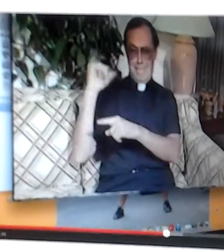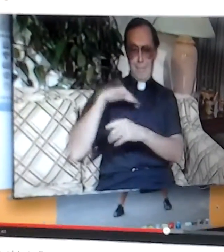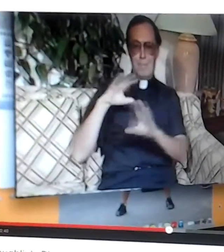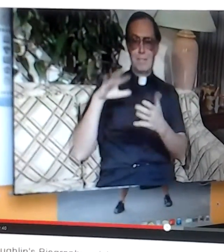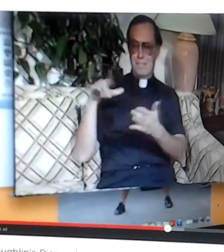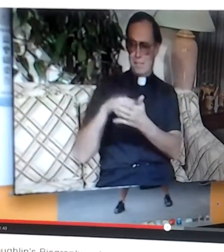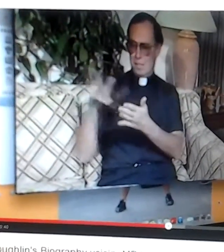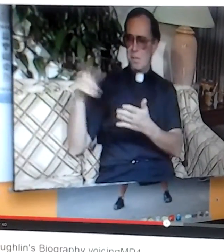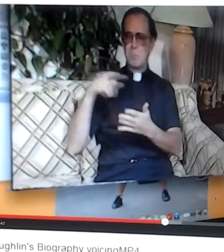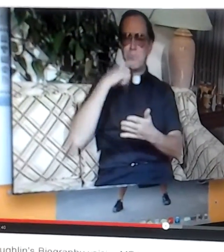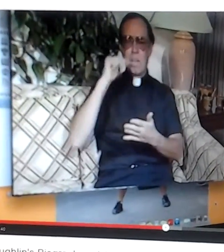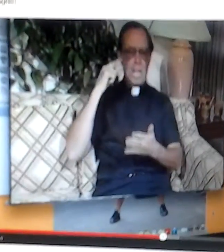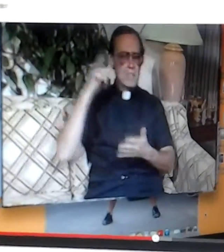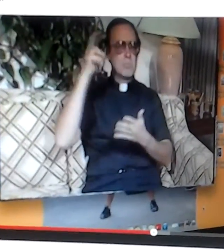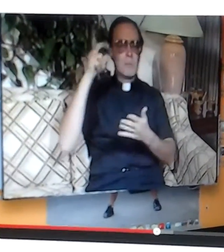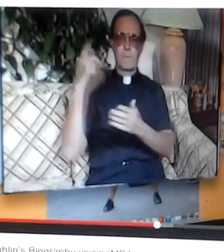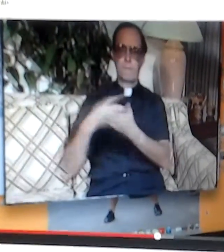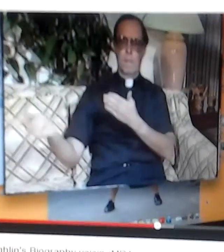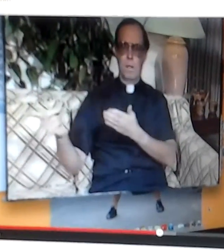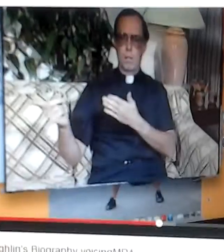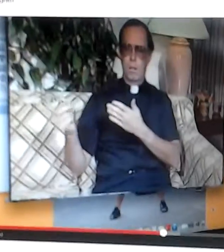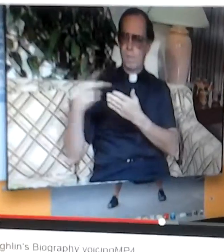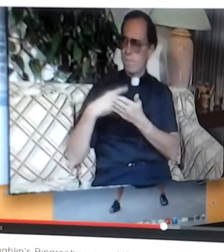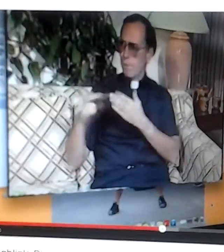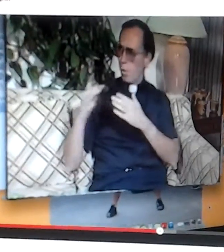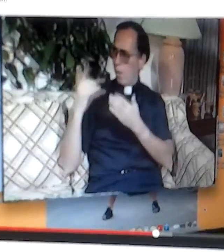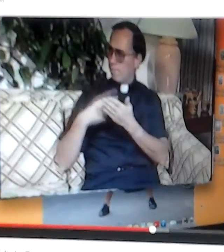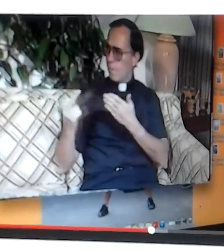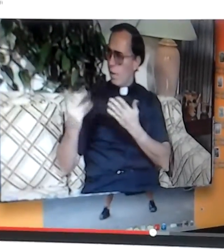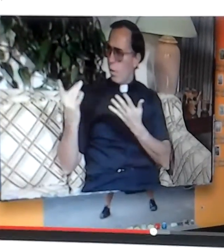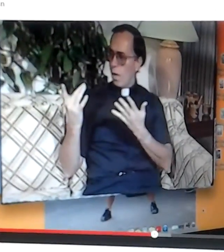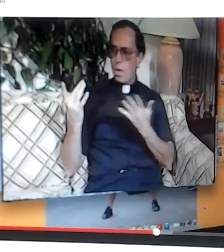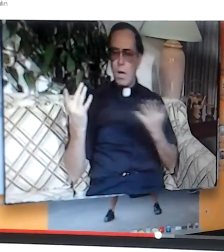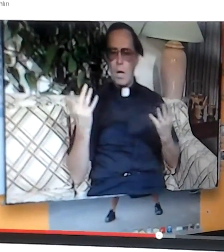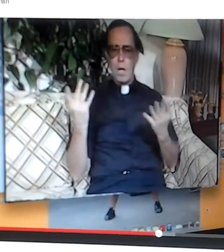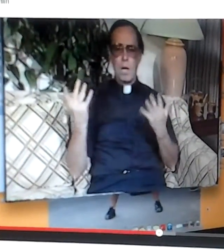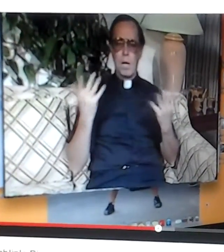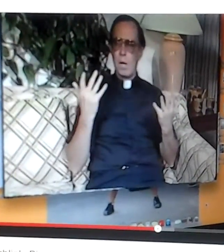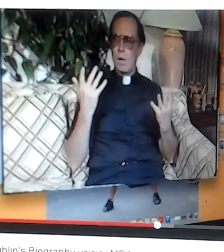I had taken a test. Many had passed, but I had failed.